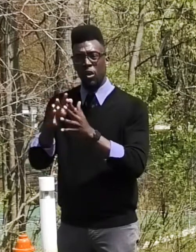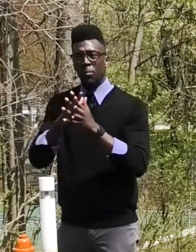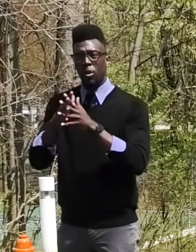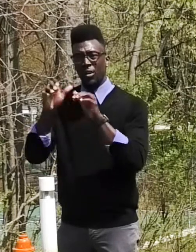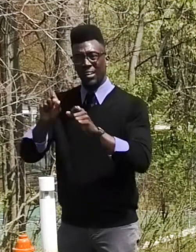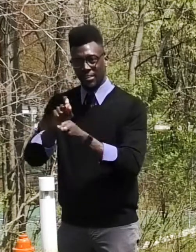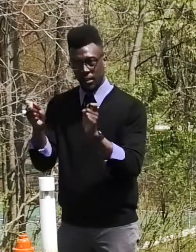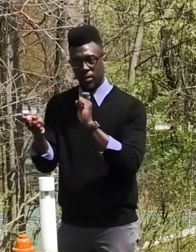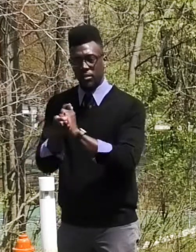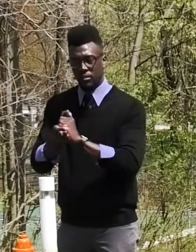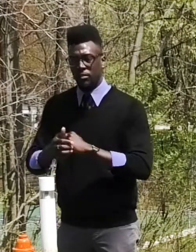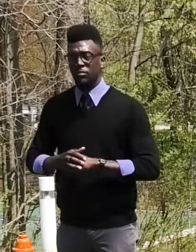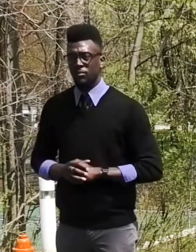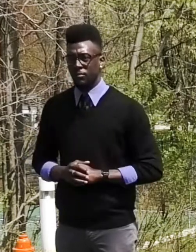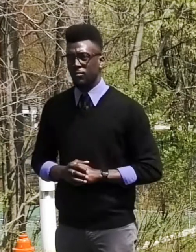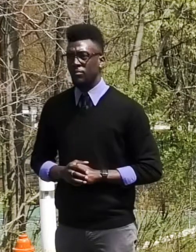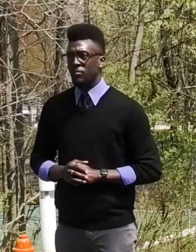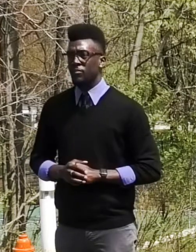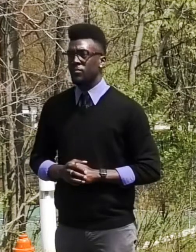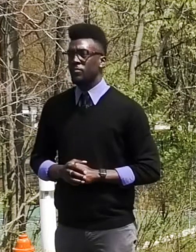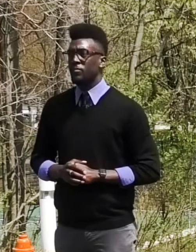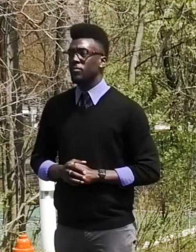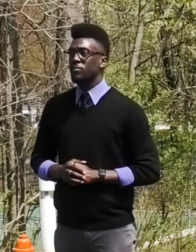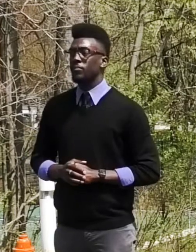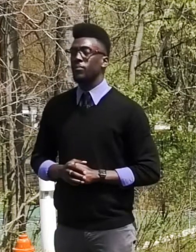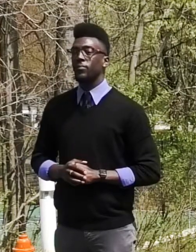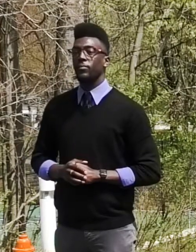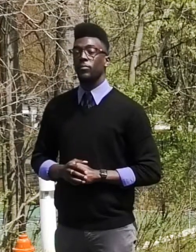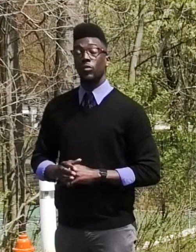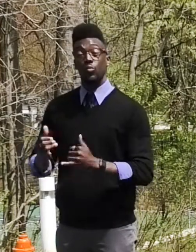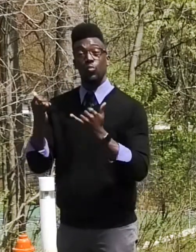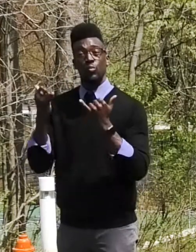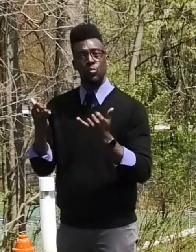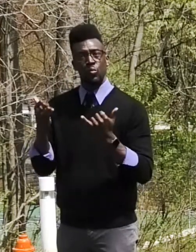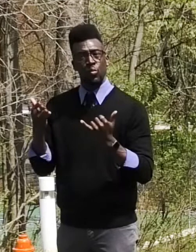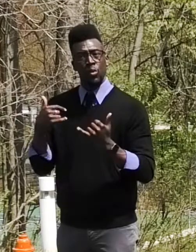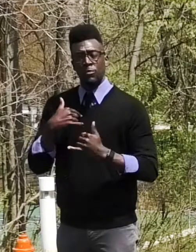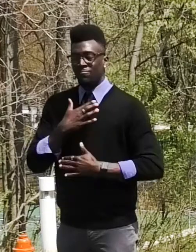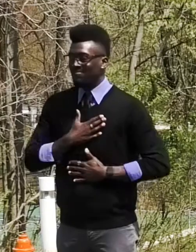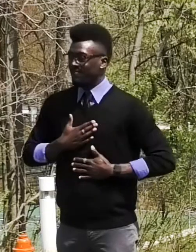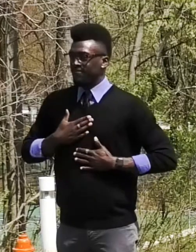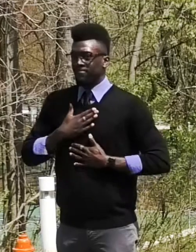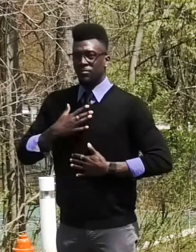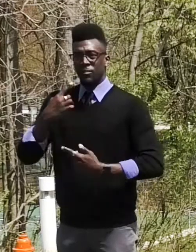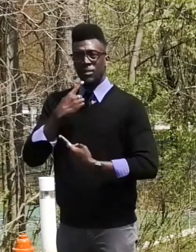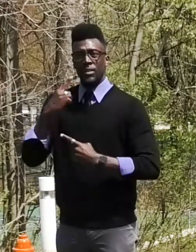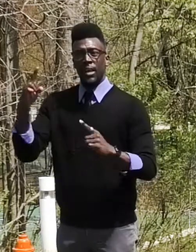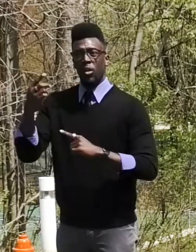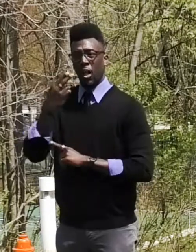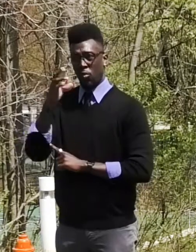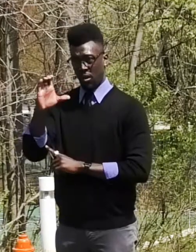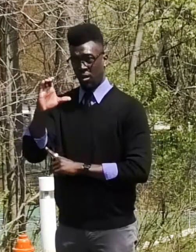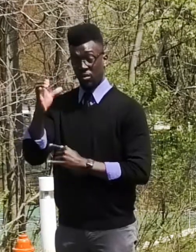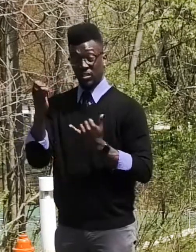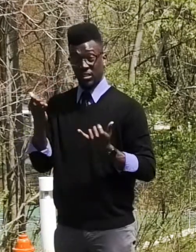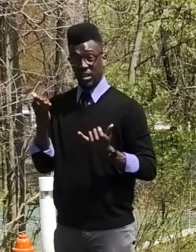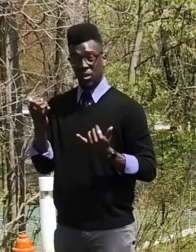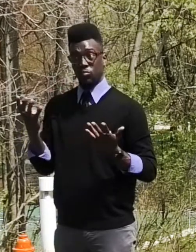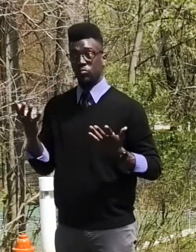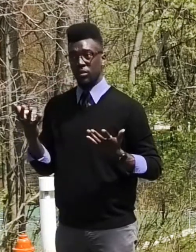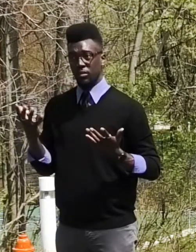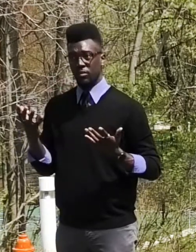change. And today brings me great pleasure to announce that Howard County